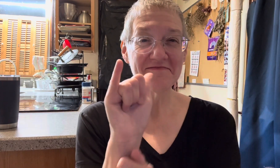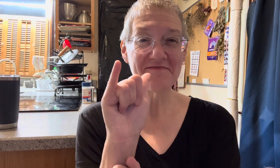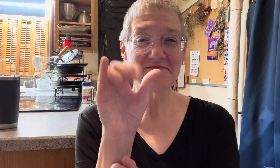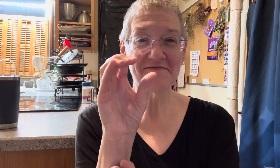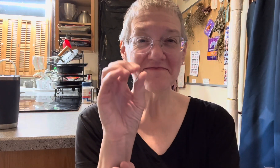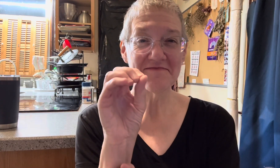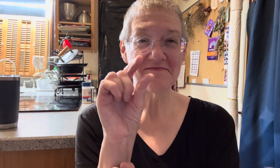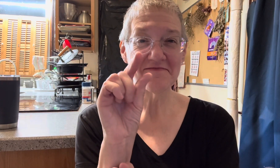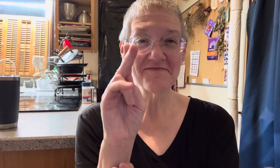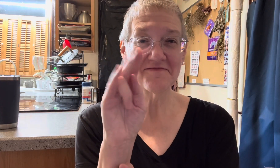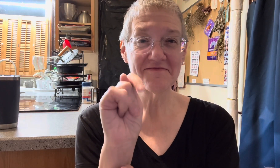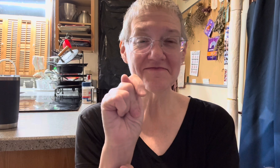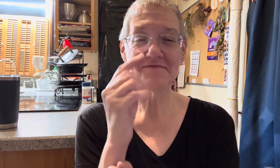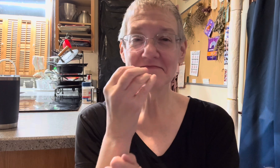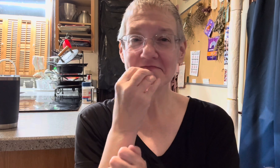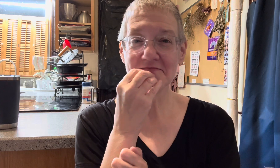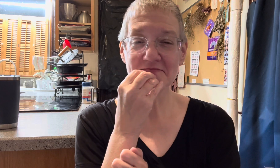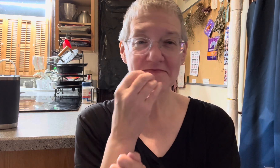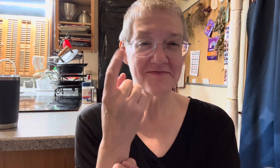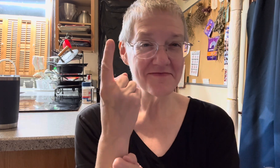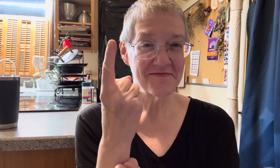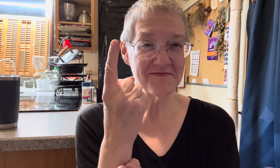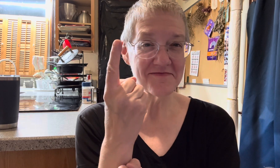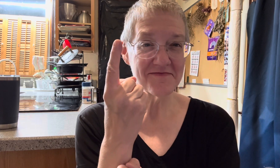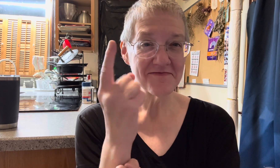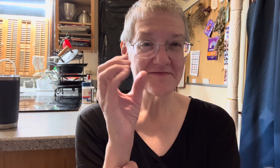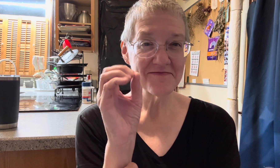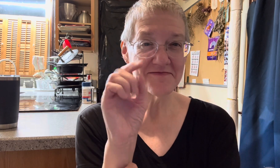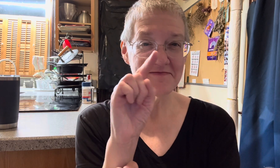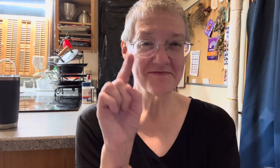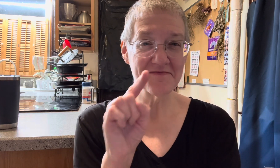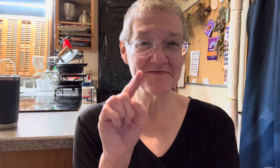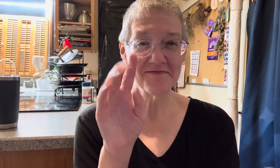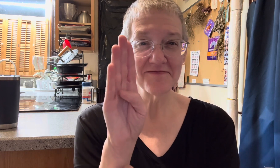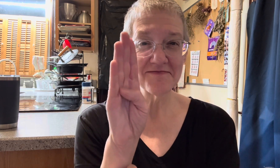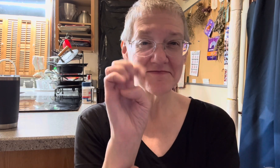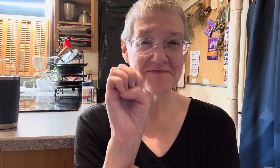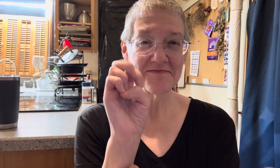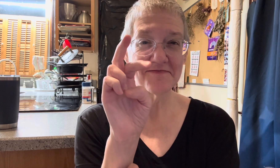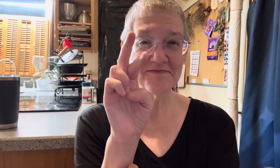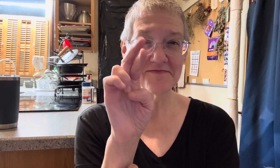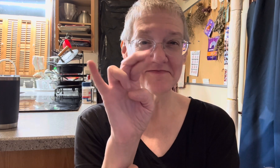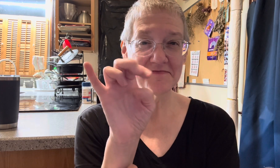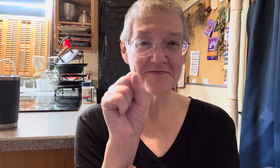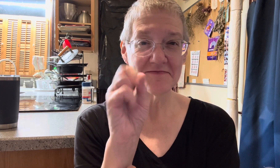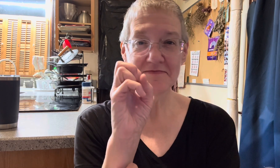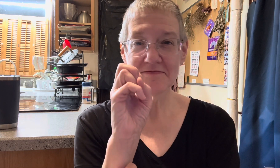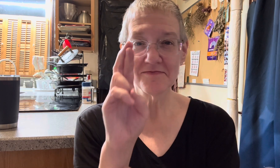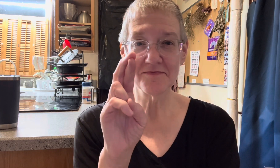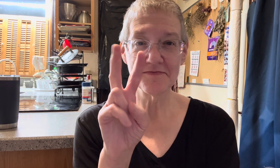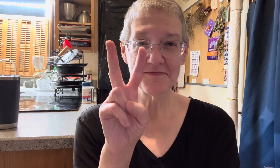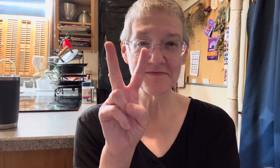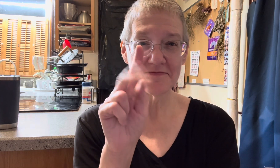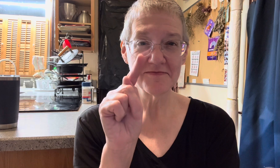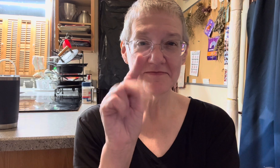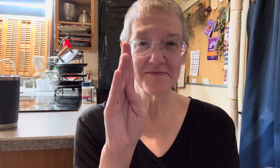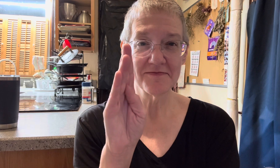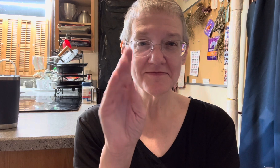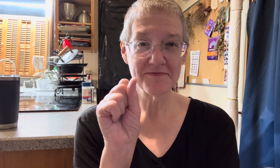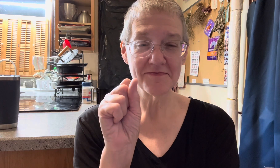Every day with my yogurt, I have 1 ounce of berries or 2 tablespoons of either lemon juice